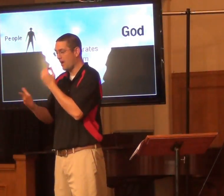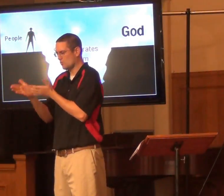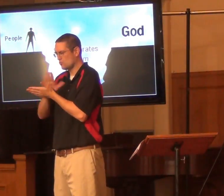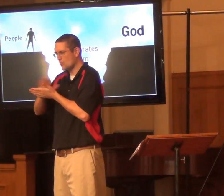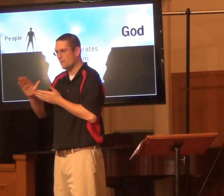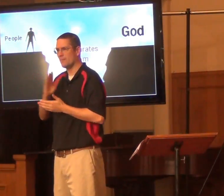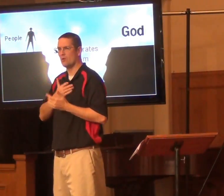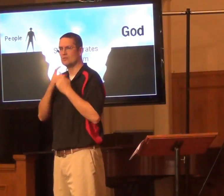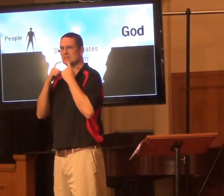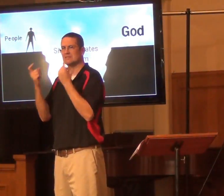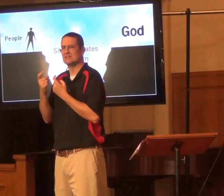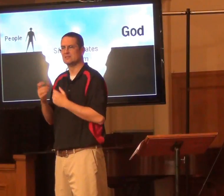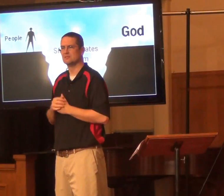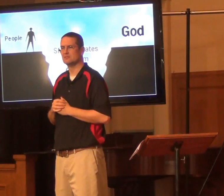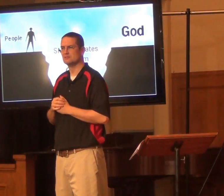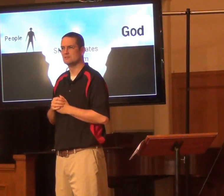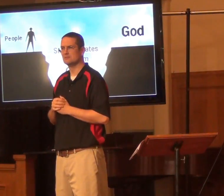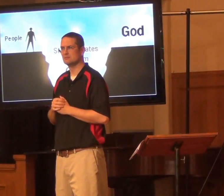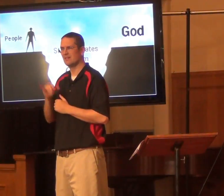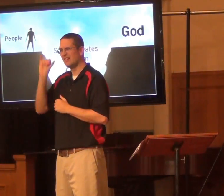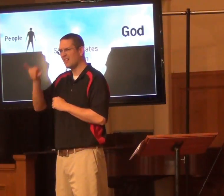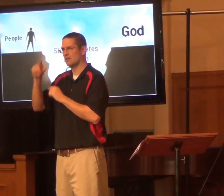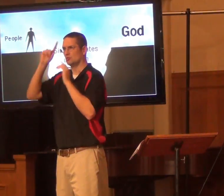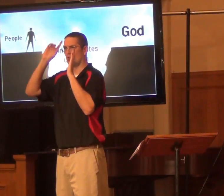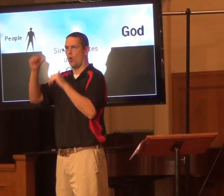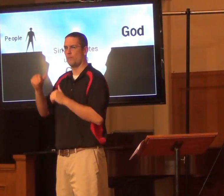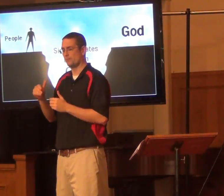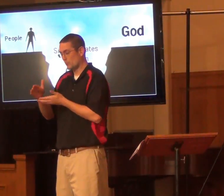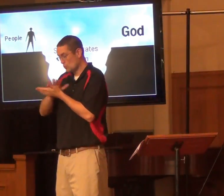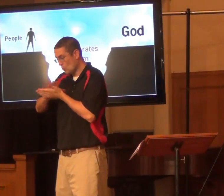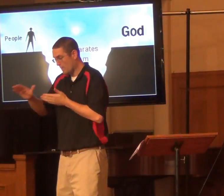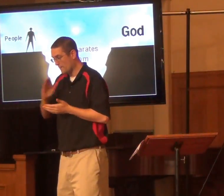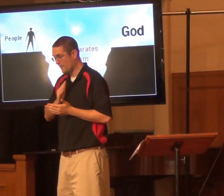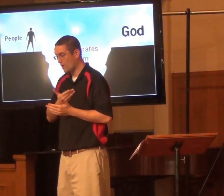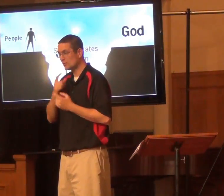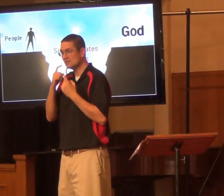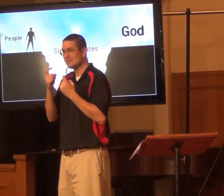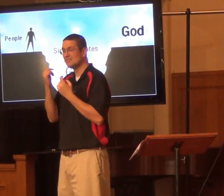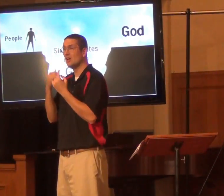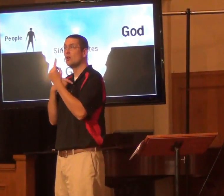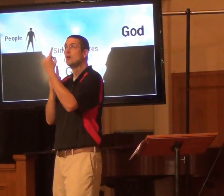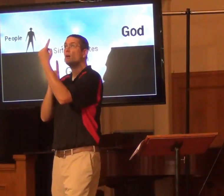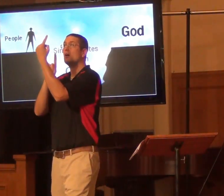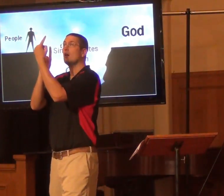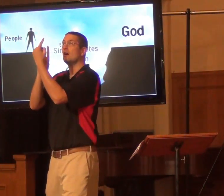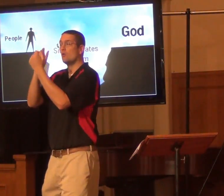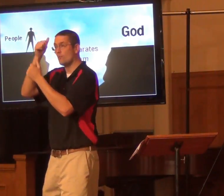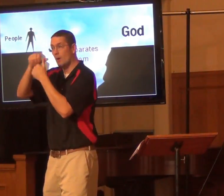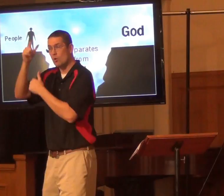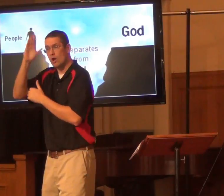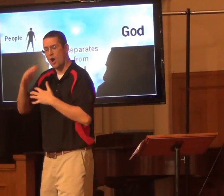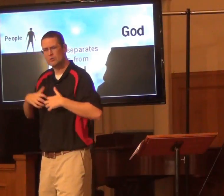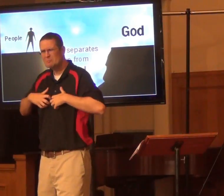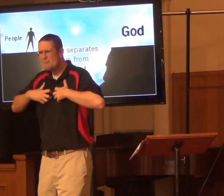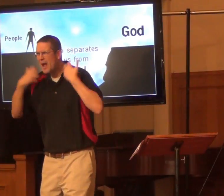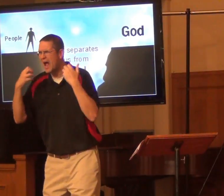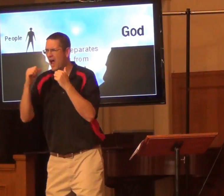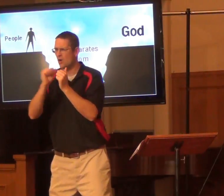a sacrifice. His blood could cover our sin. That's our hope. So remember,